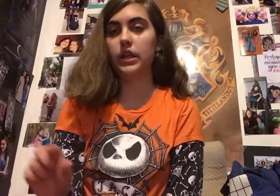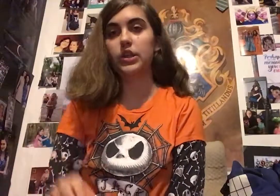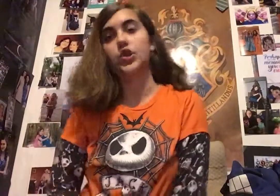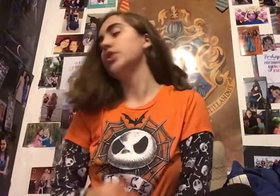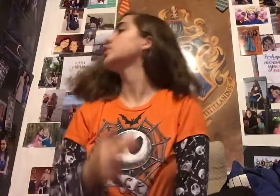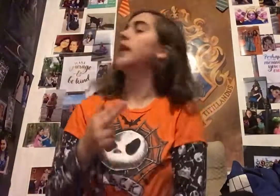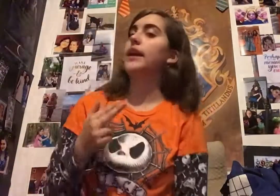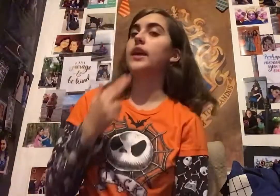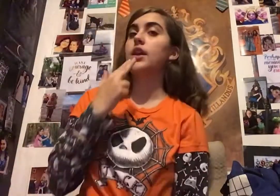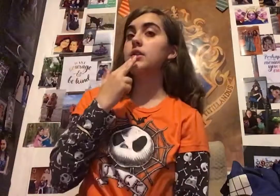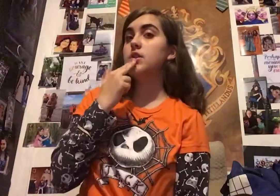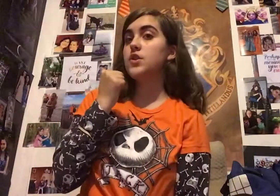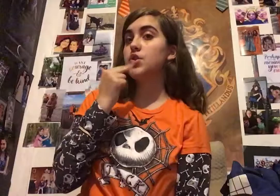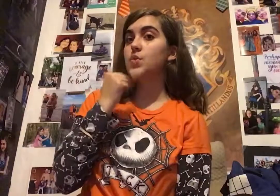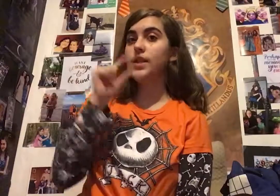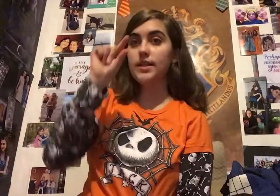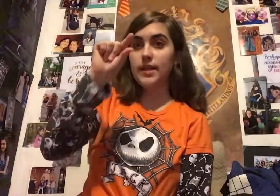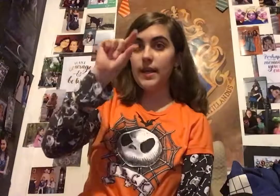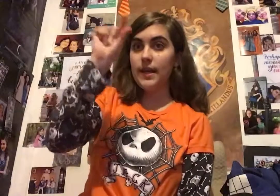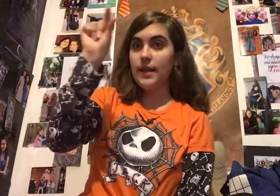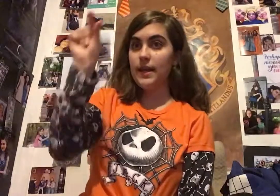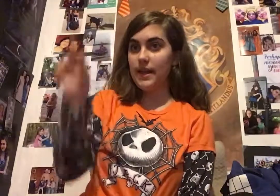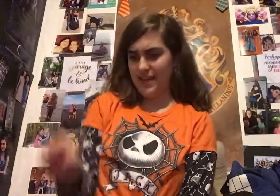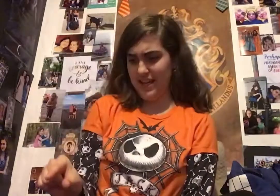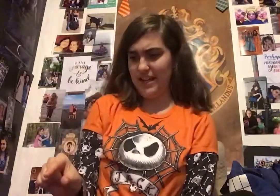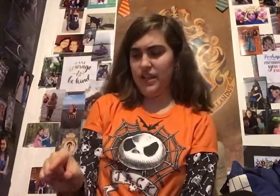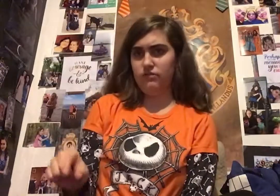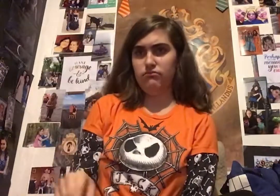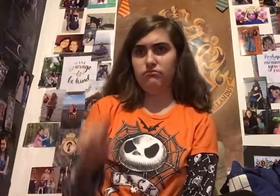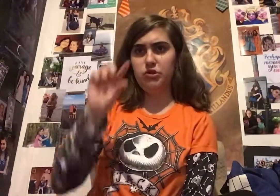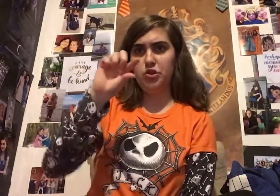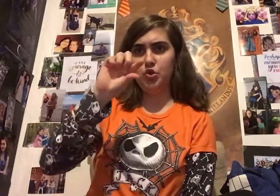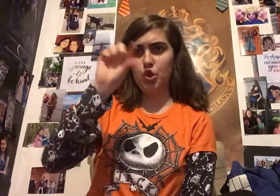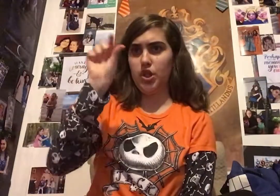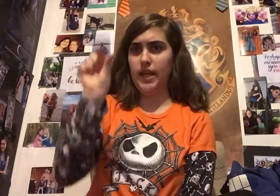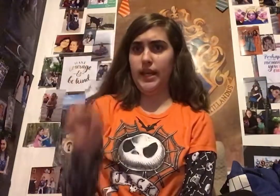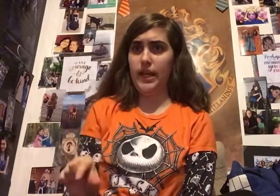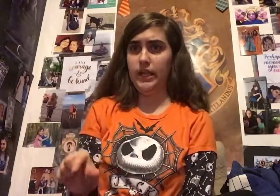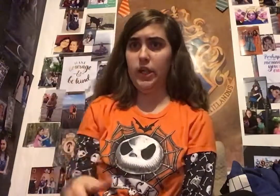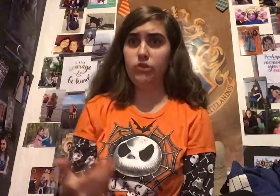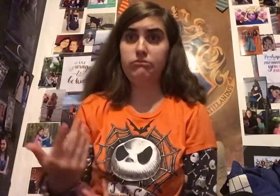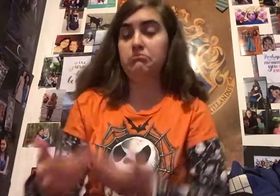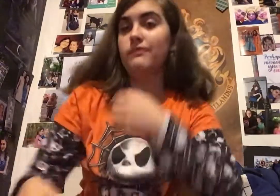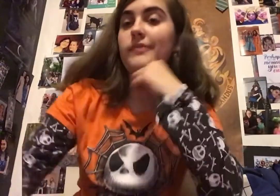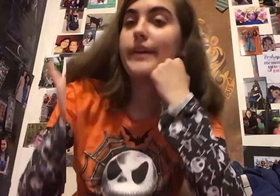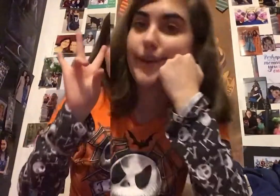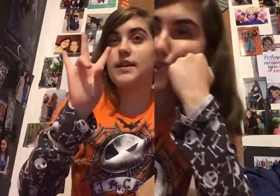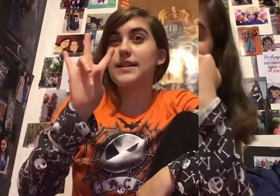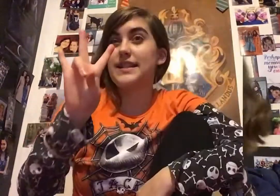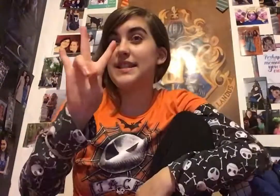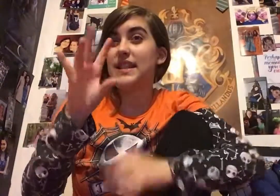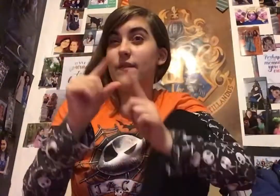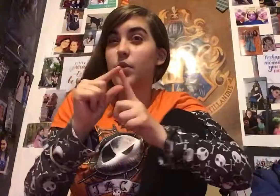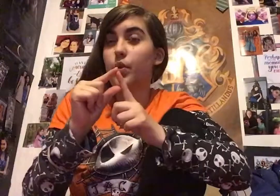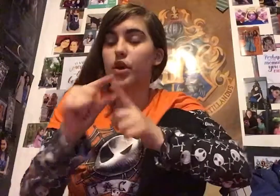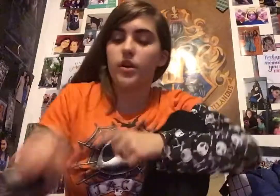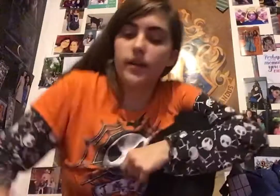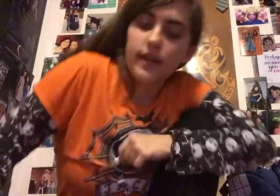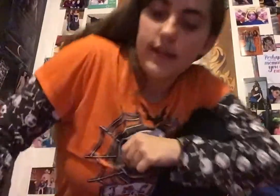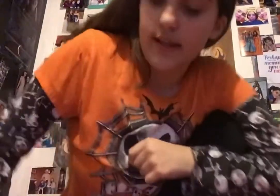can draw candy cane. Sweet candy cane. Just draw a candy cane in the air, I guess. Seventh word